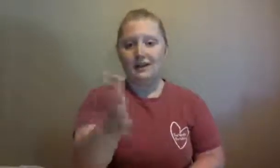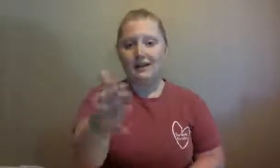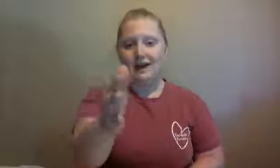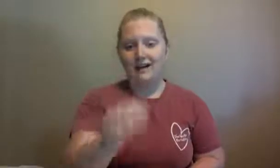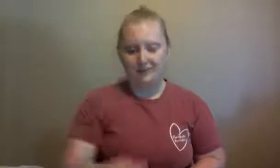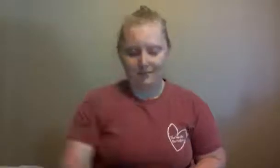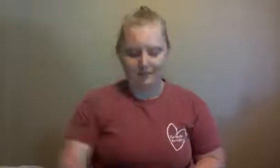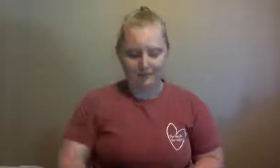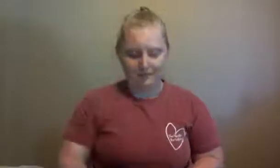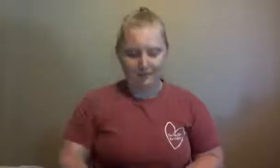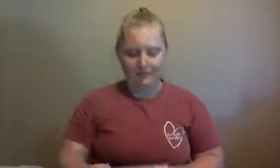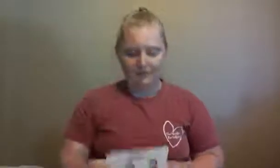that.